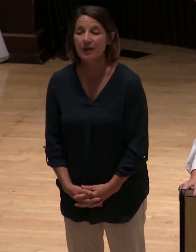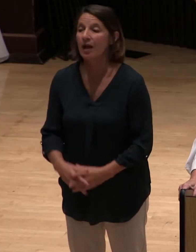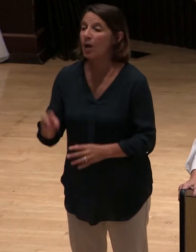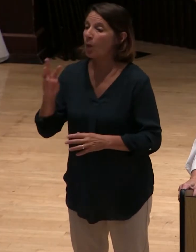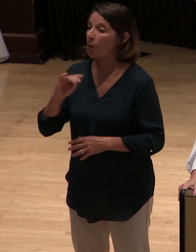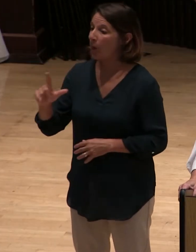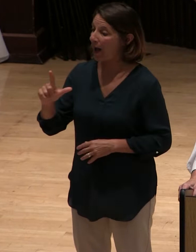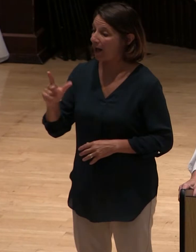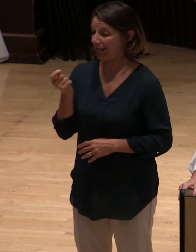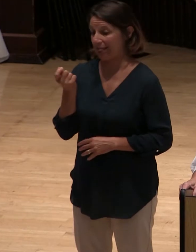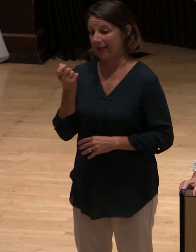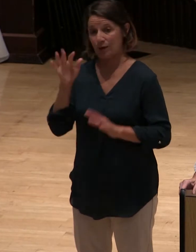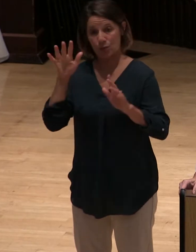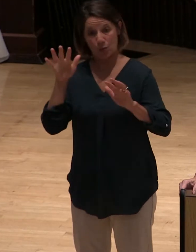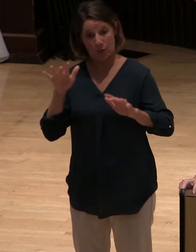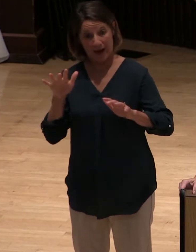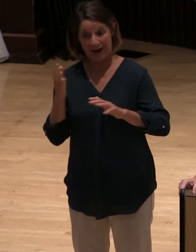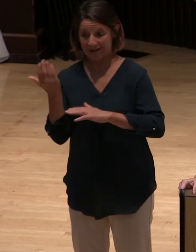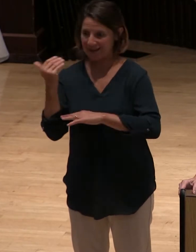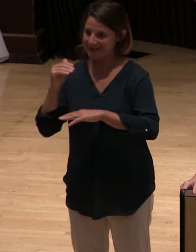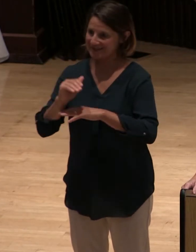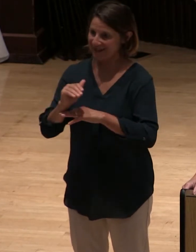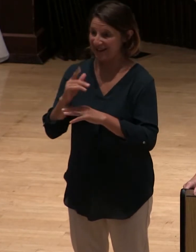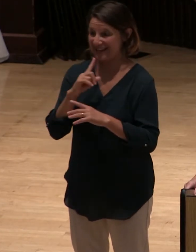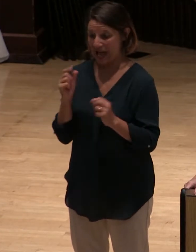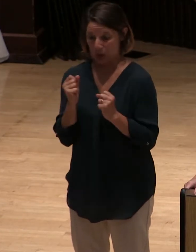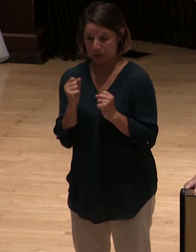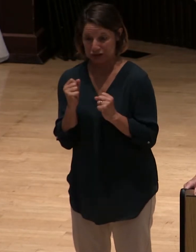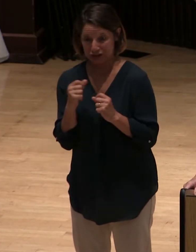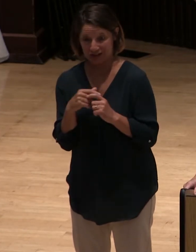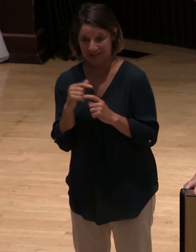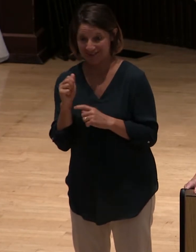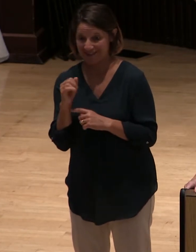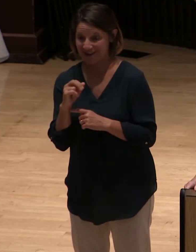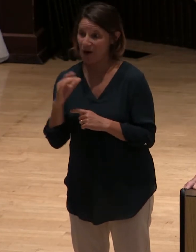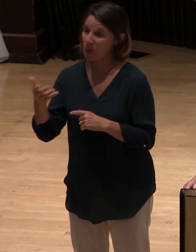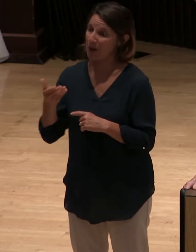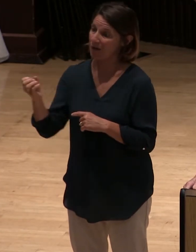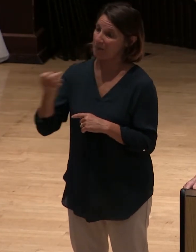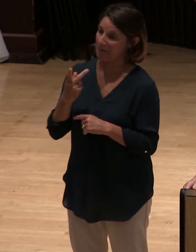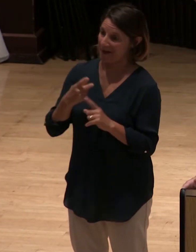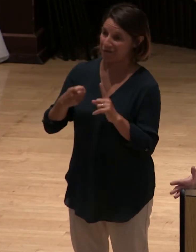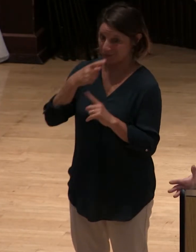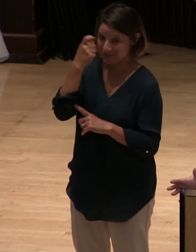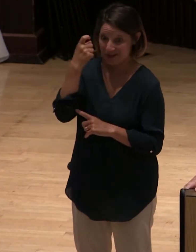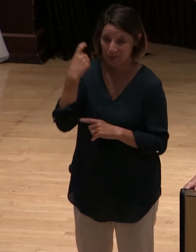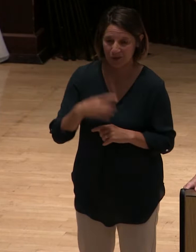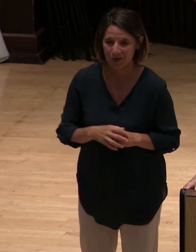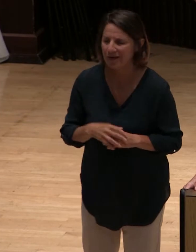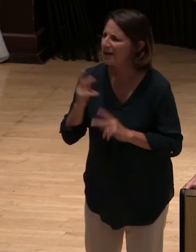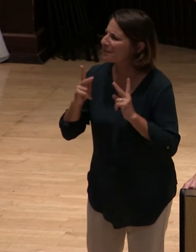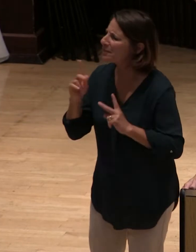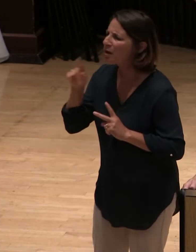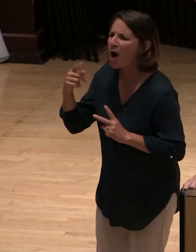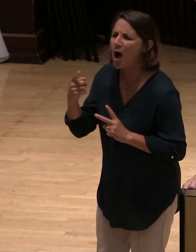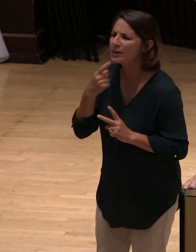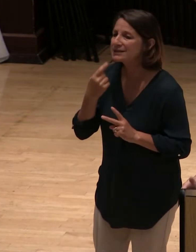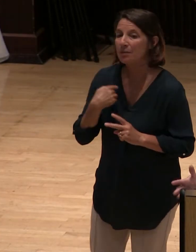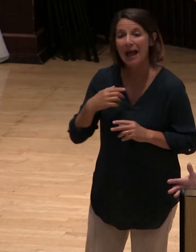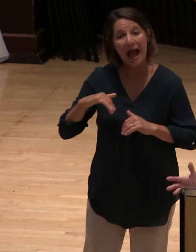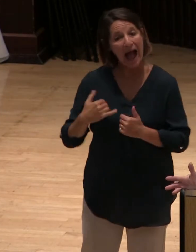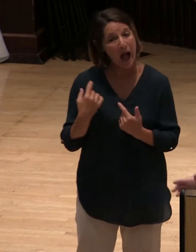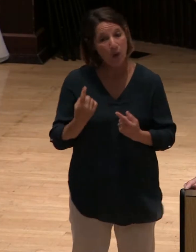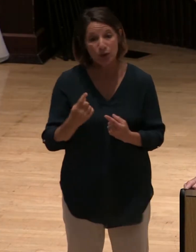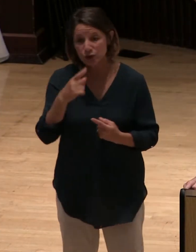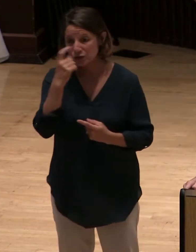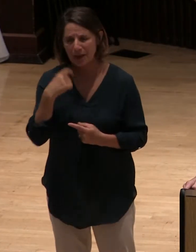Well, a little rain last night, a little chill in the air. Welcome back from summer. People always say to me, "How is your summer?" And I